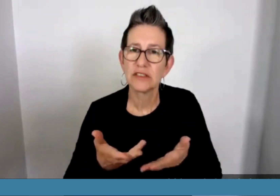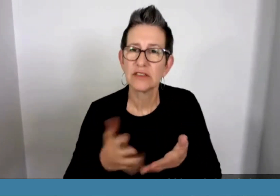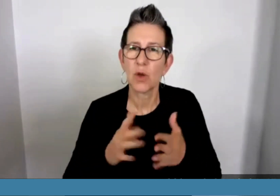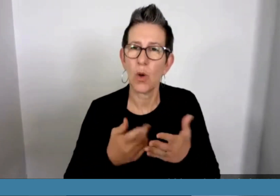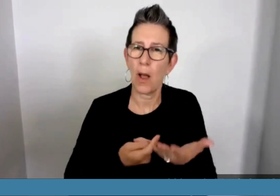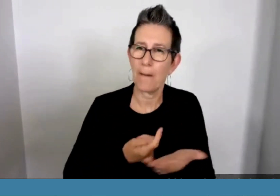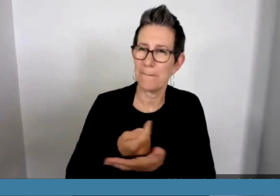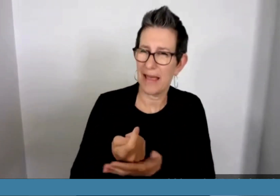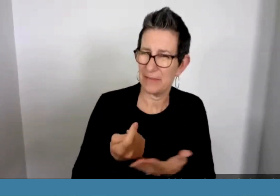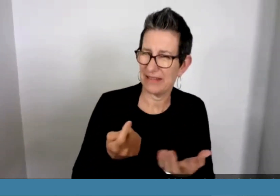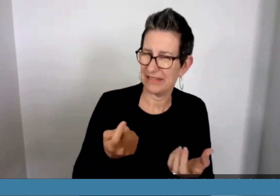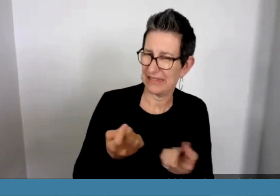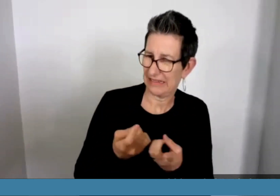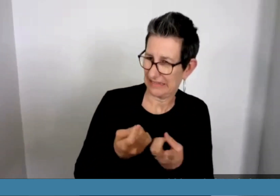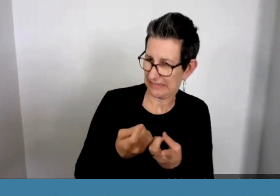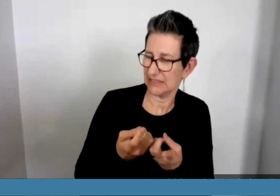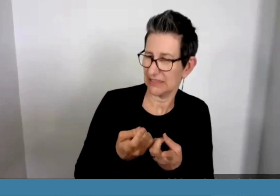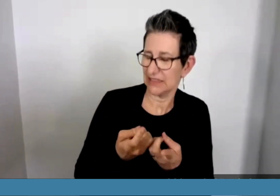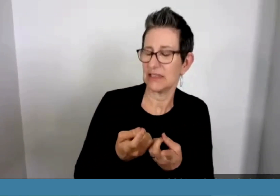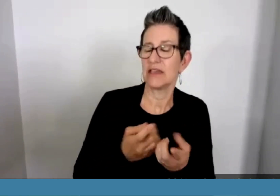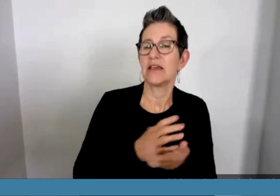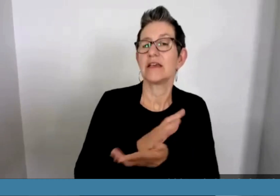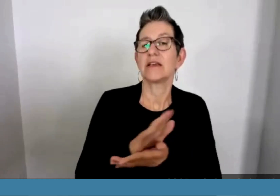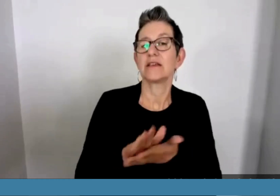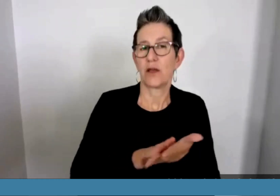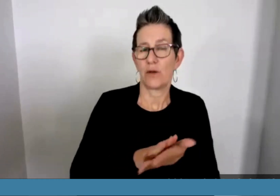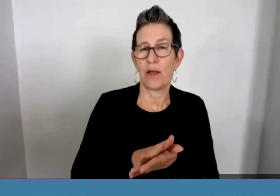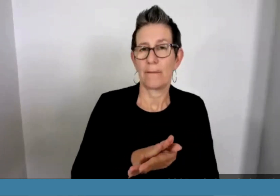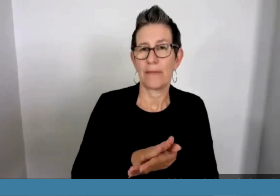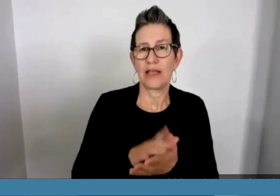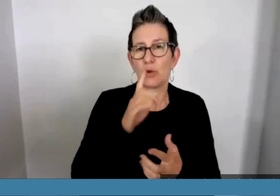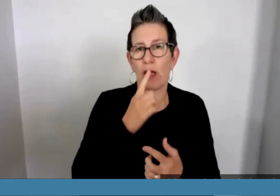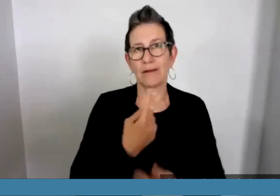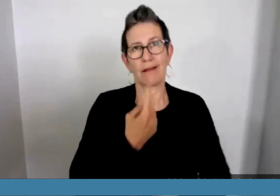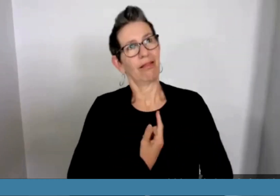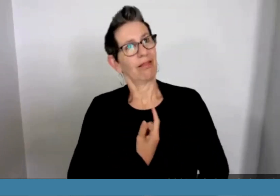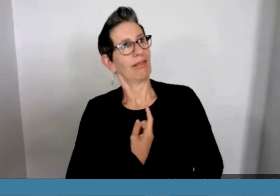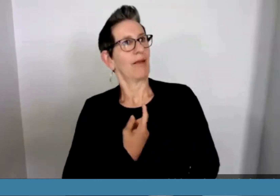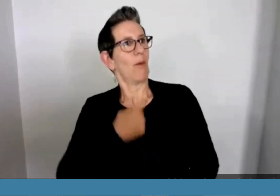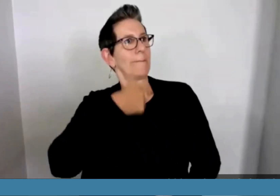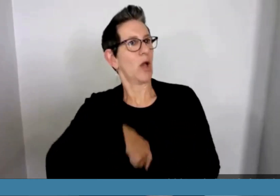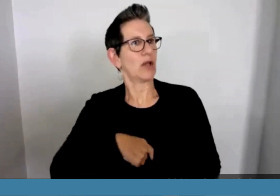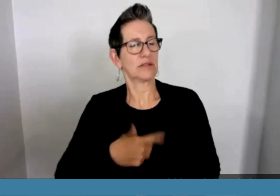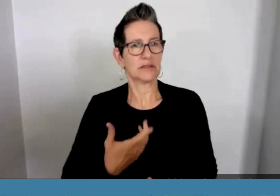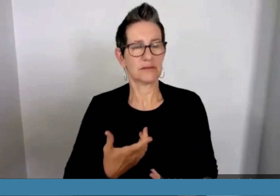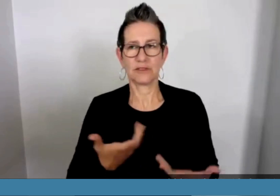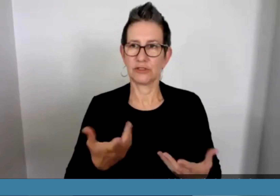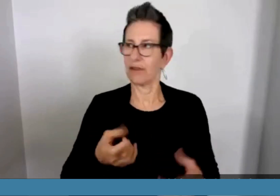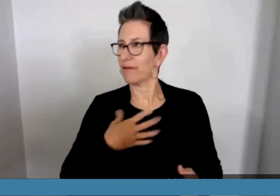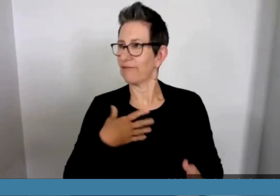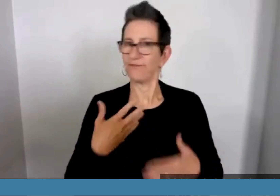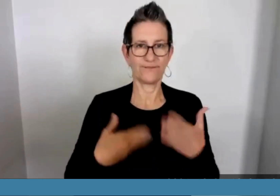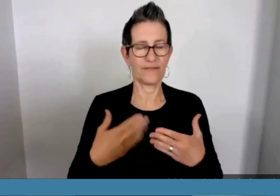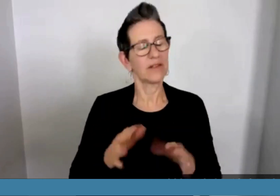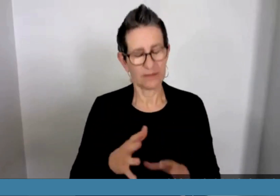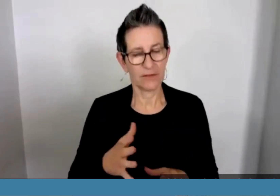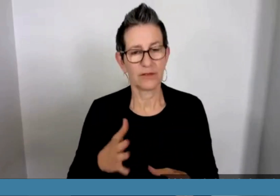So yeah, we would highly encourage any applicants to make sure they are directly associated